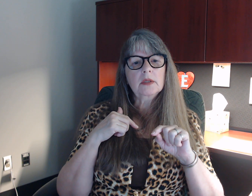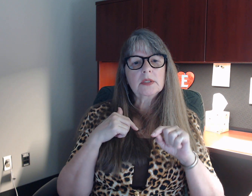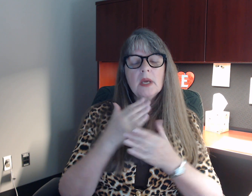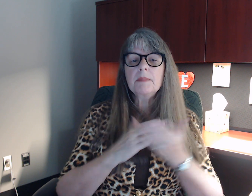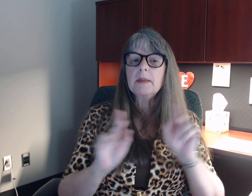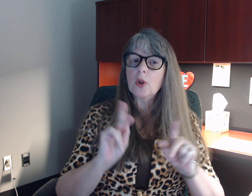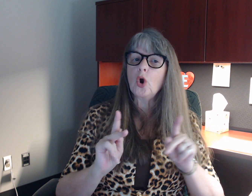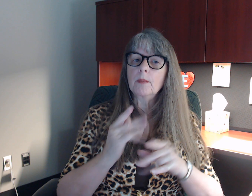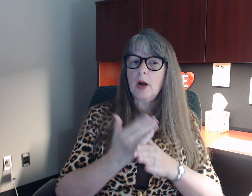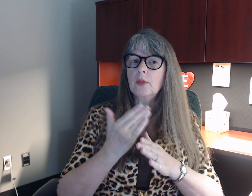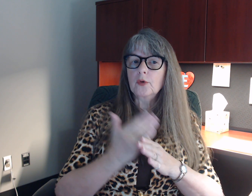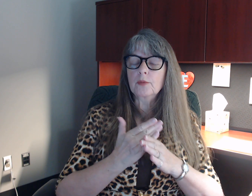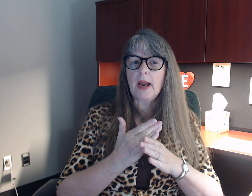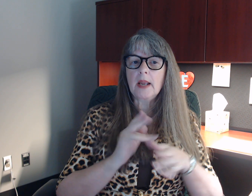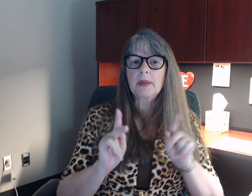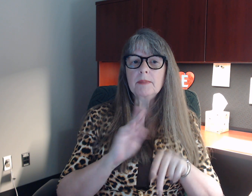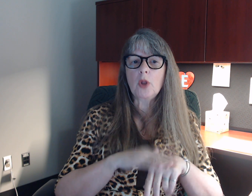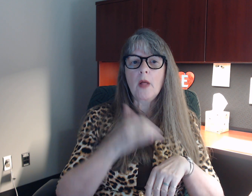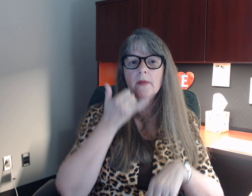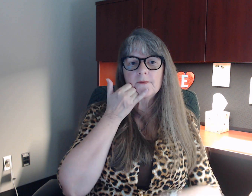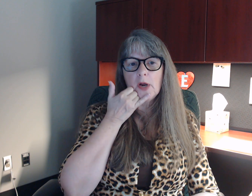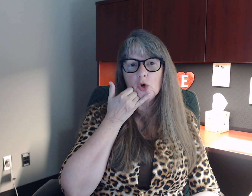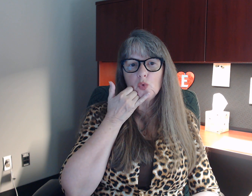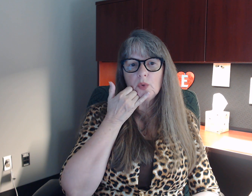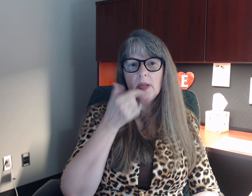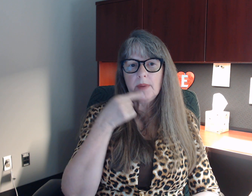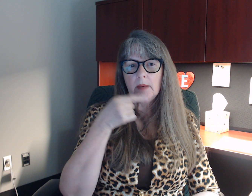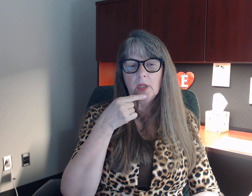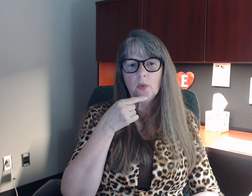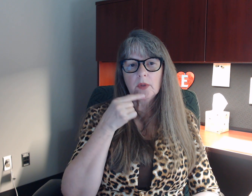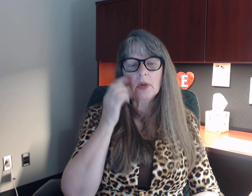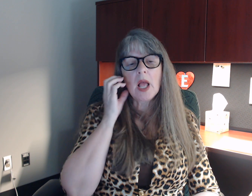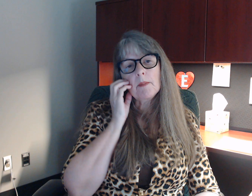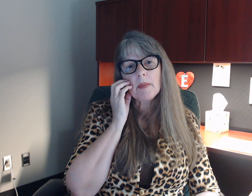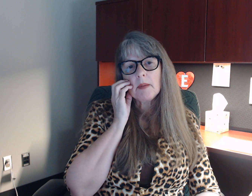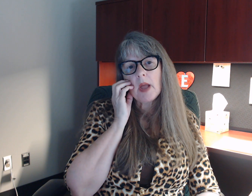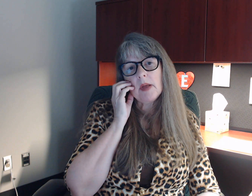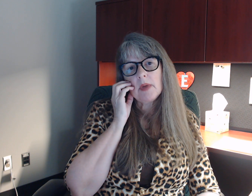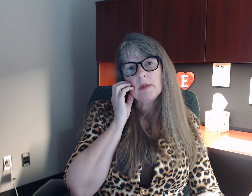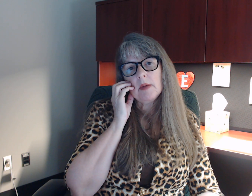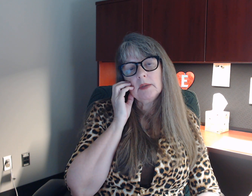some people are bothered by people on the phone in public when they're blah blah blah blah blah blah blah